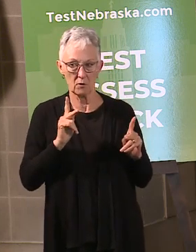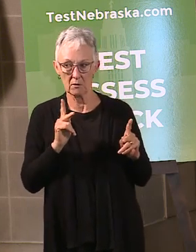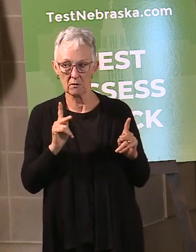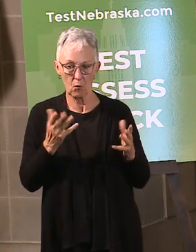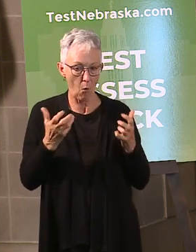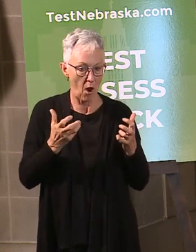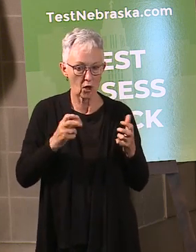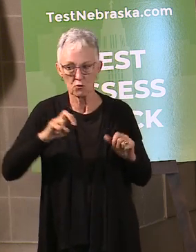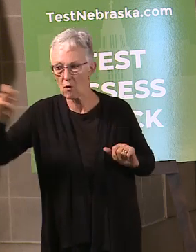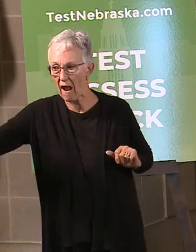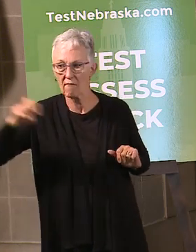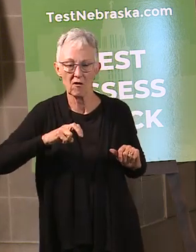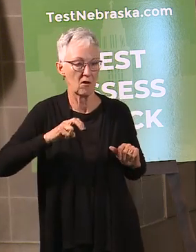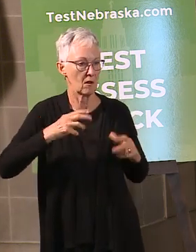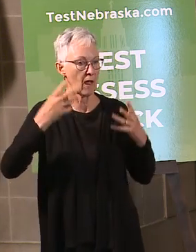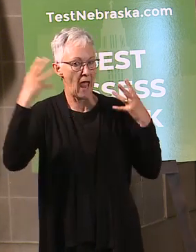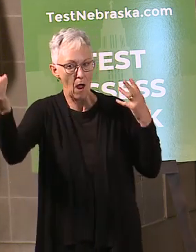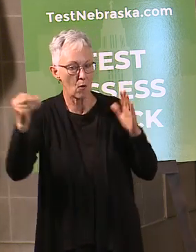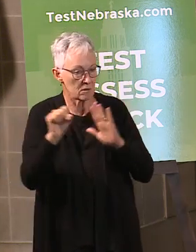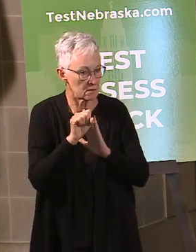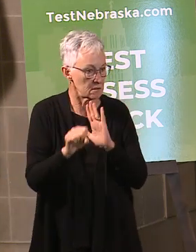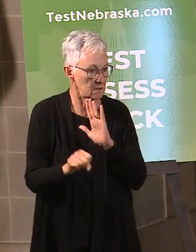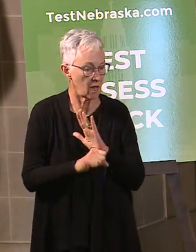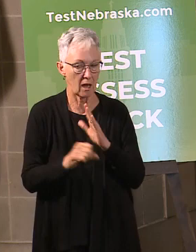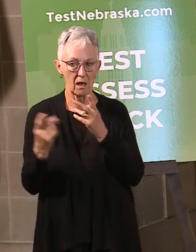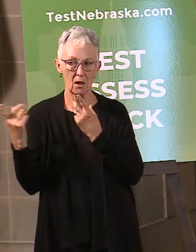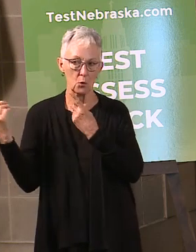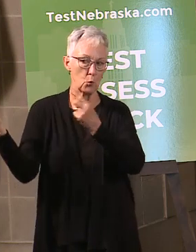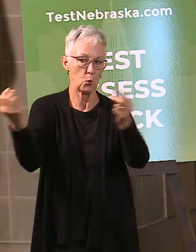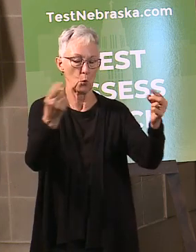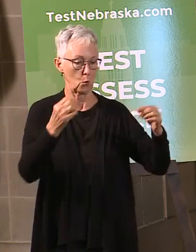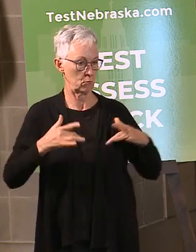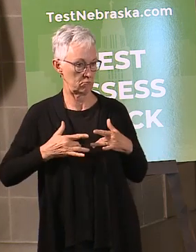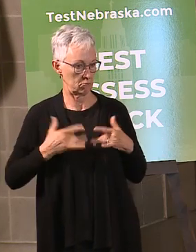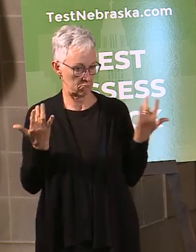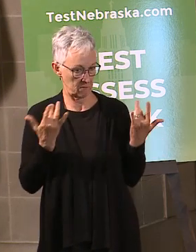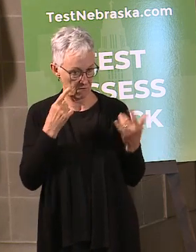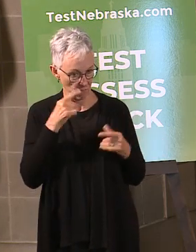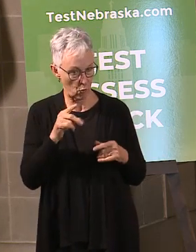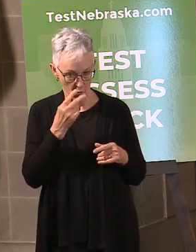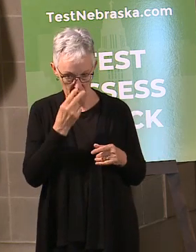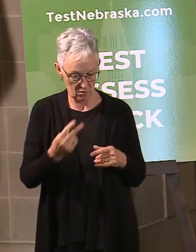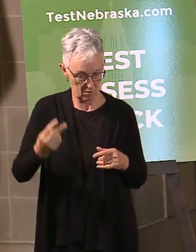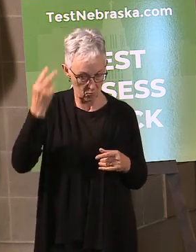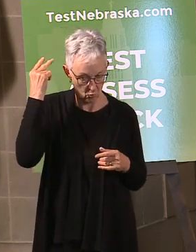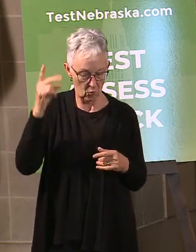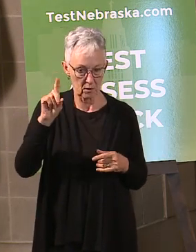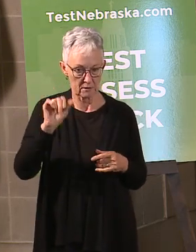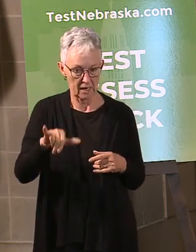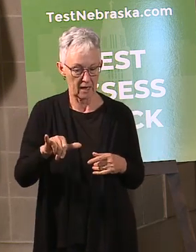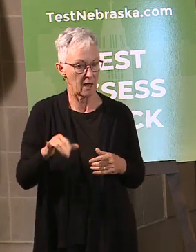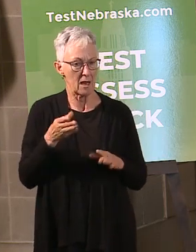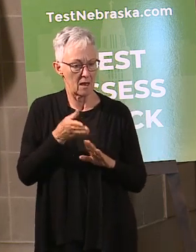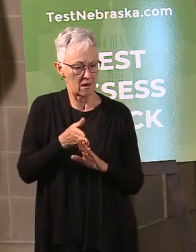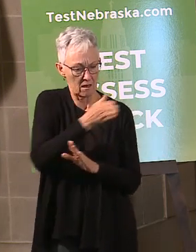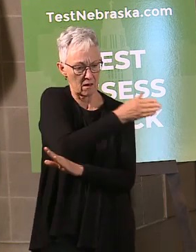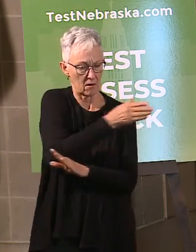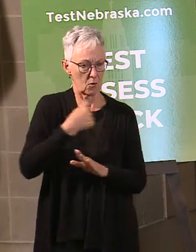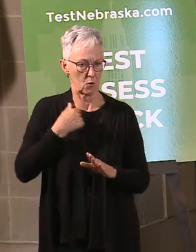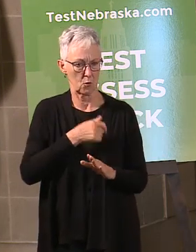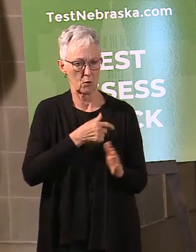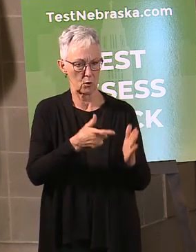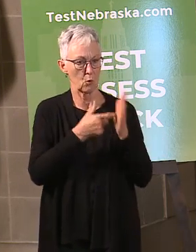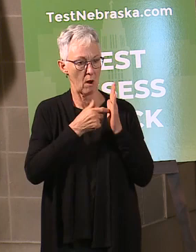after having been gone, or people who maybe were out-of-state people coming to visit their cabin and so forth. It did